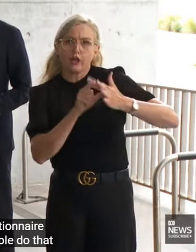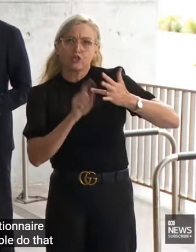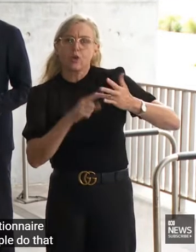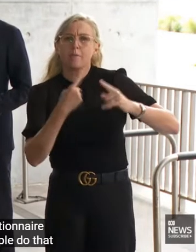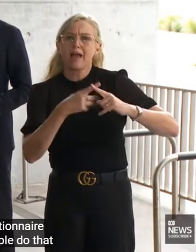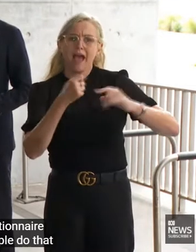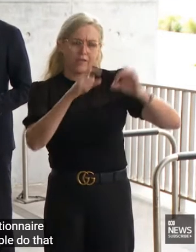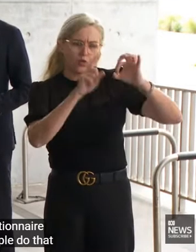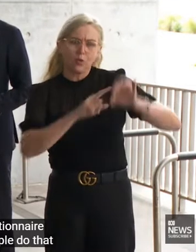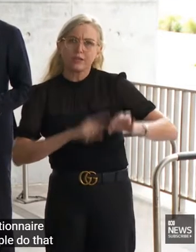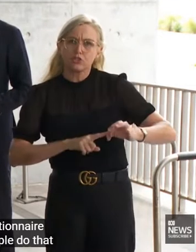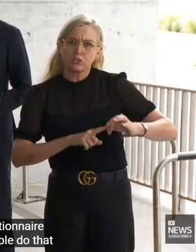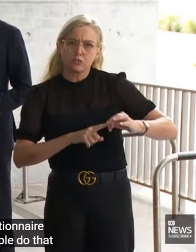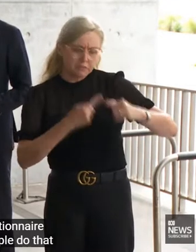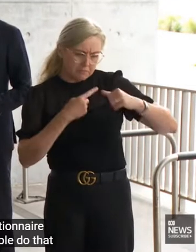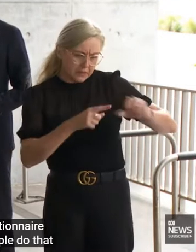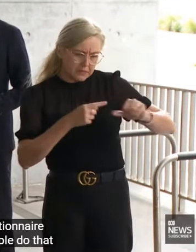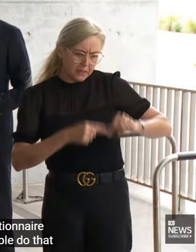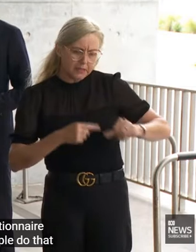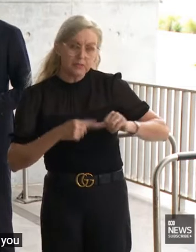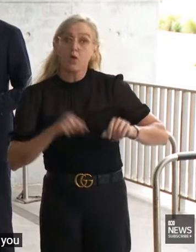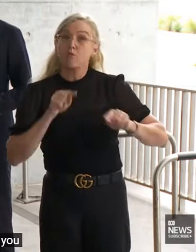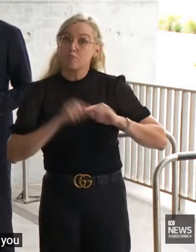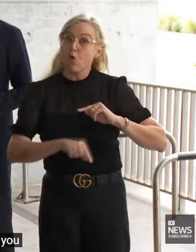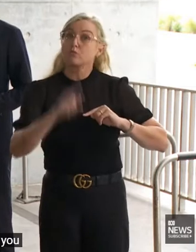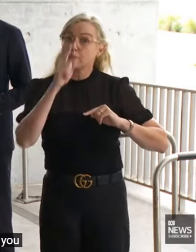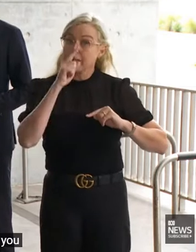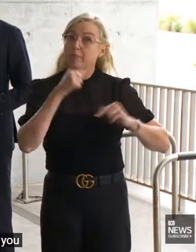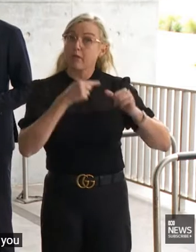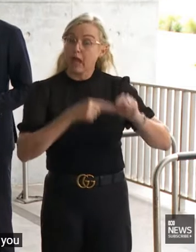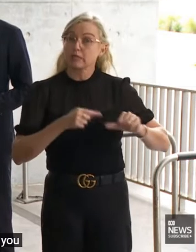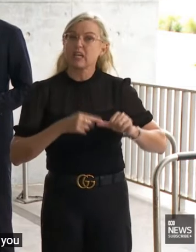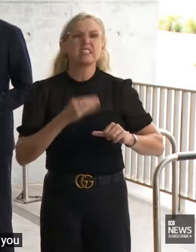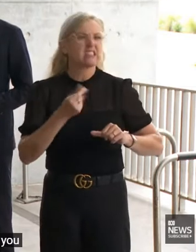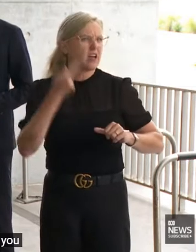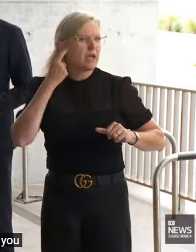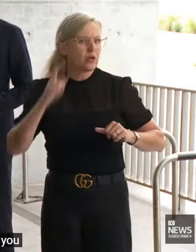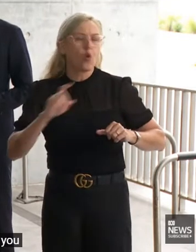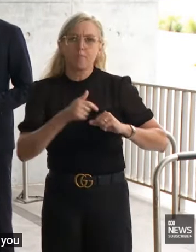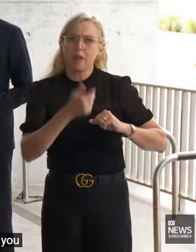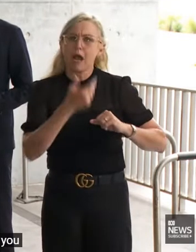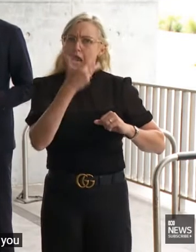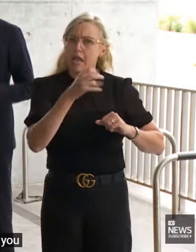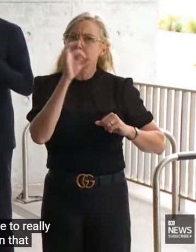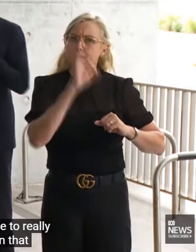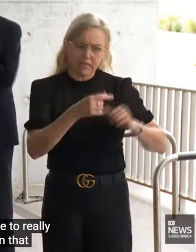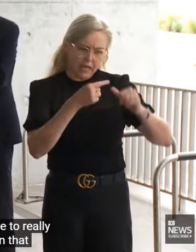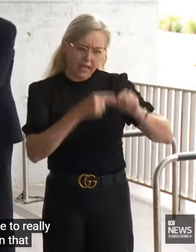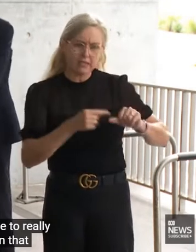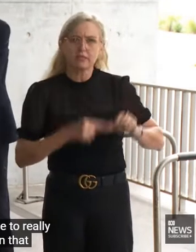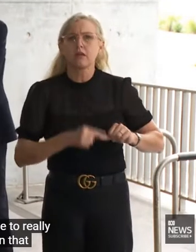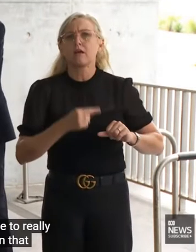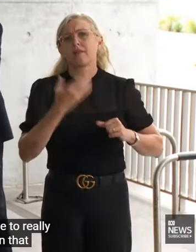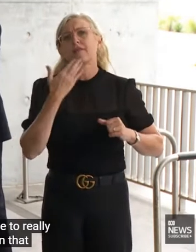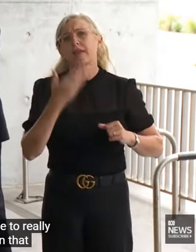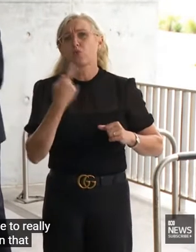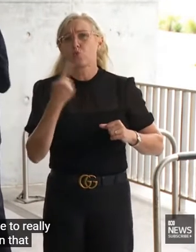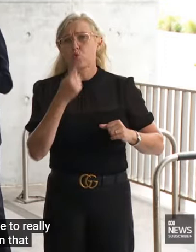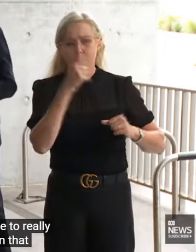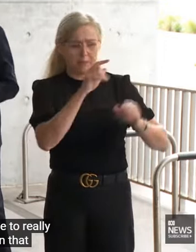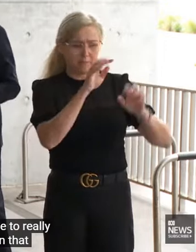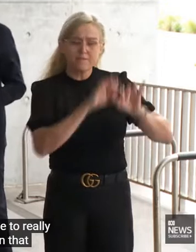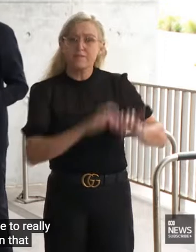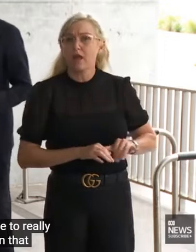questionnaire. And about 80% of people do that. And can I thank you? And can I ask everyone to really help us by filling in that